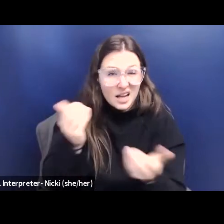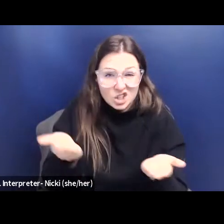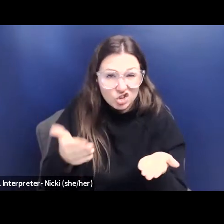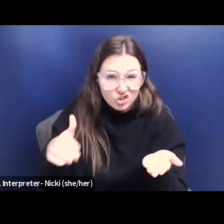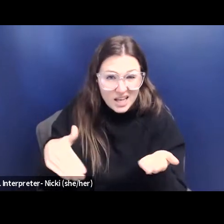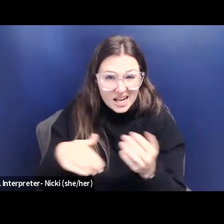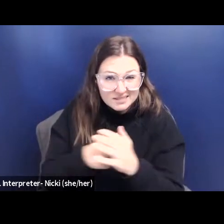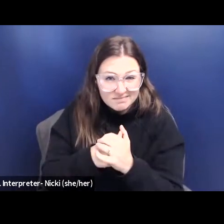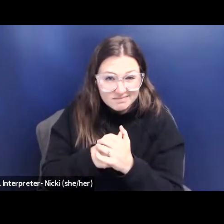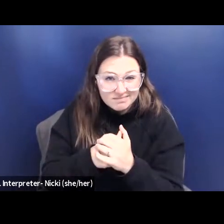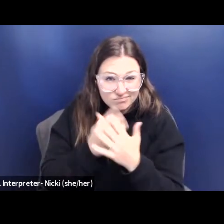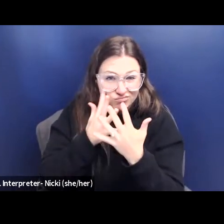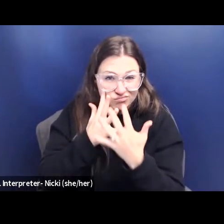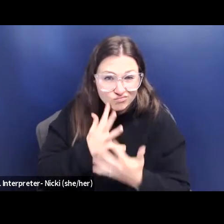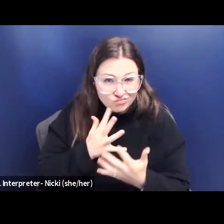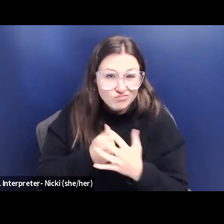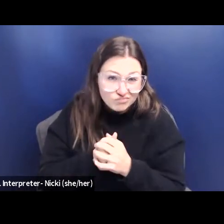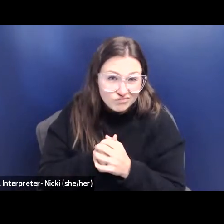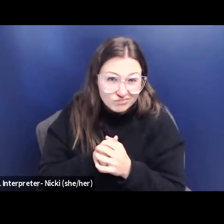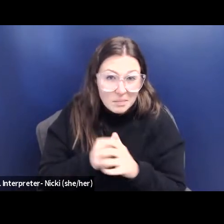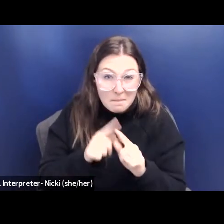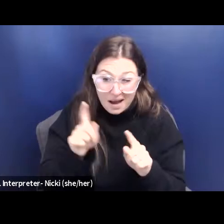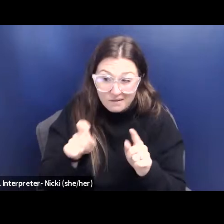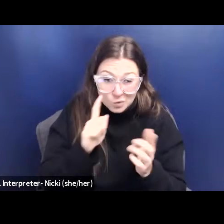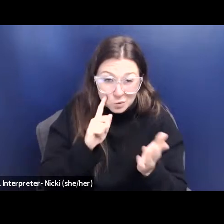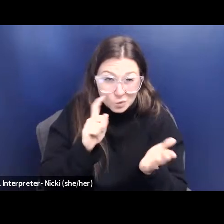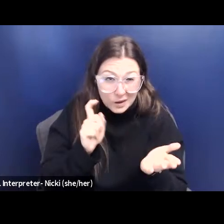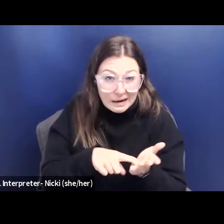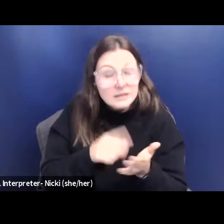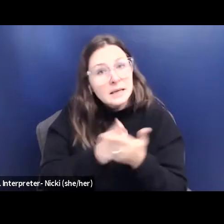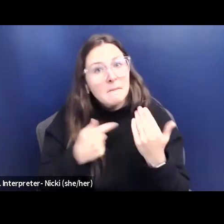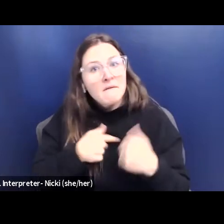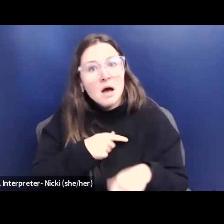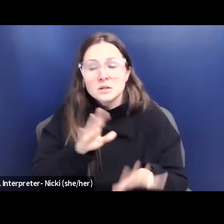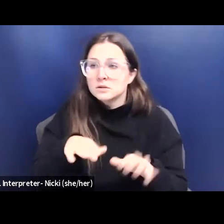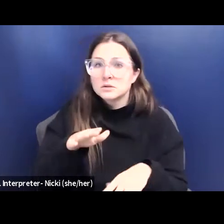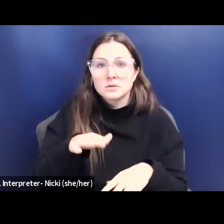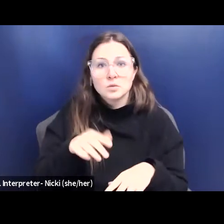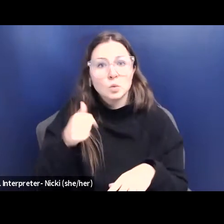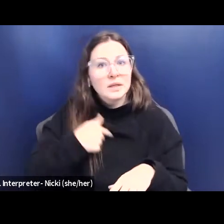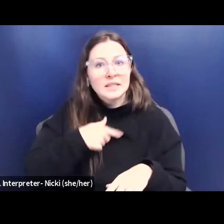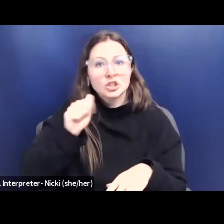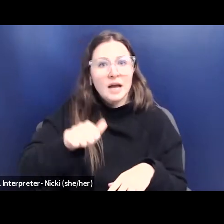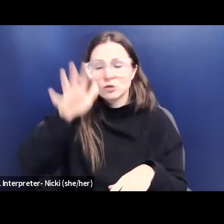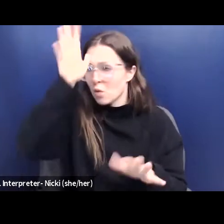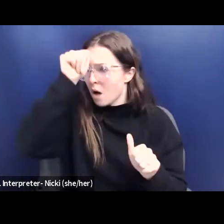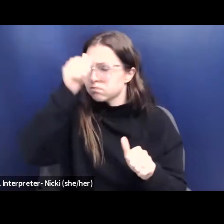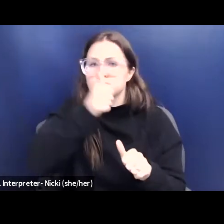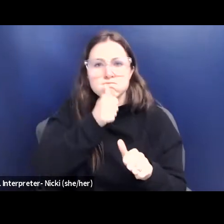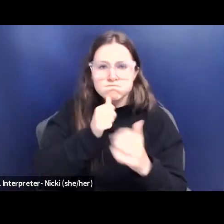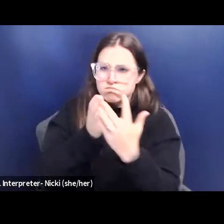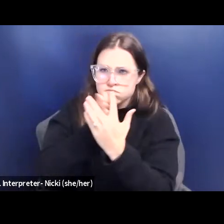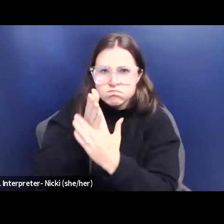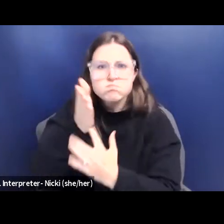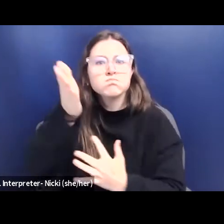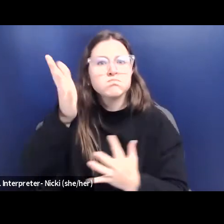us have internalized the belief that we need to just keep being resilient. And I know I've had a number of healing crises